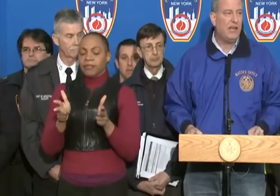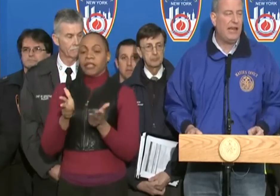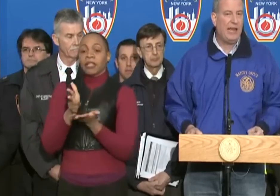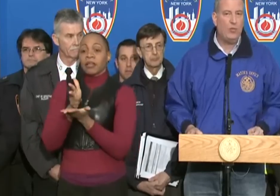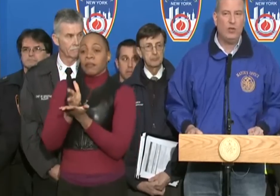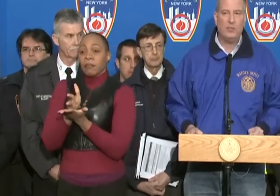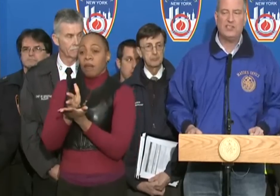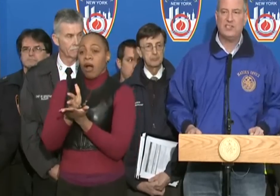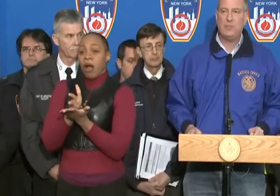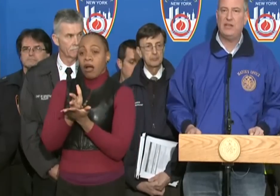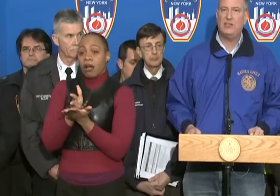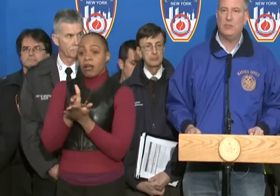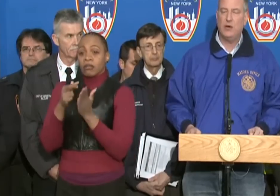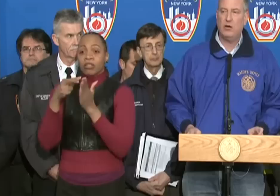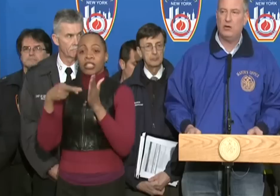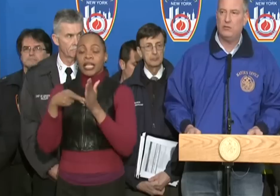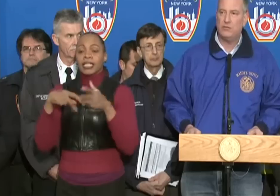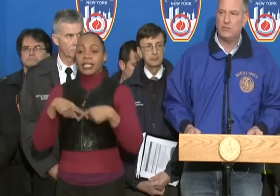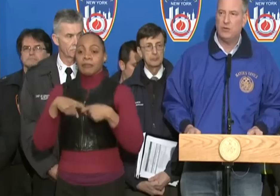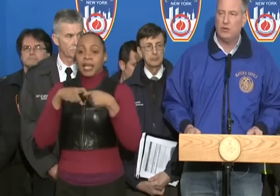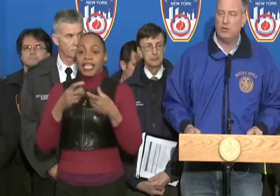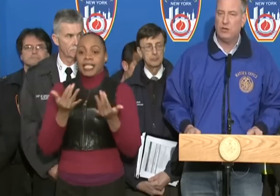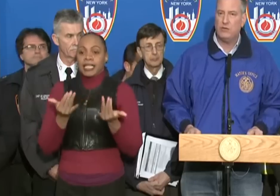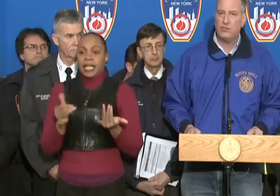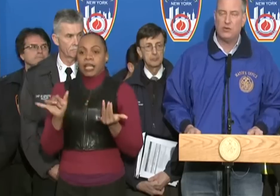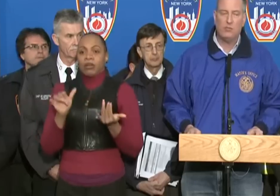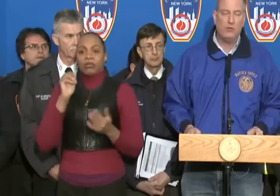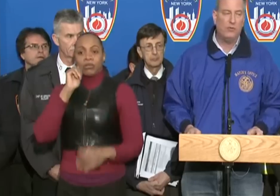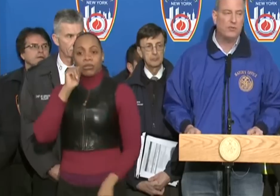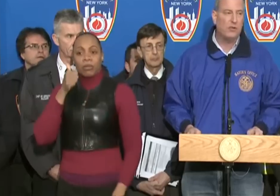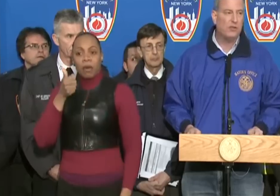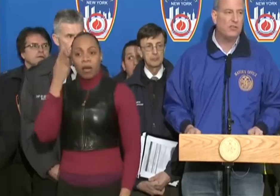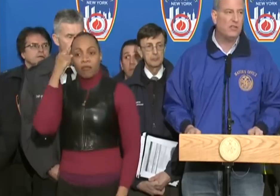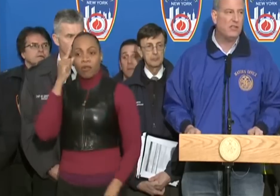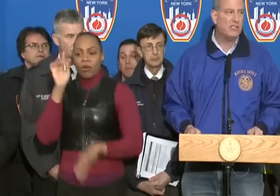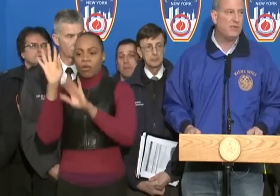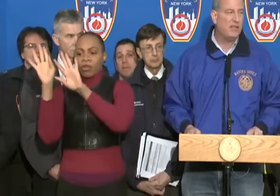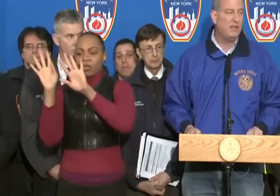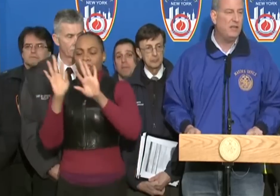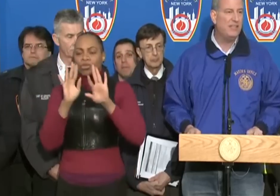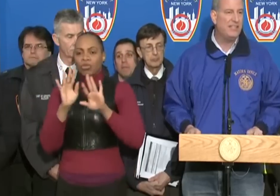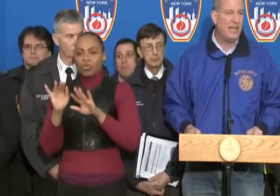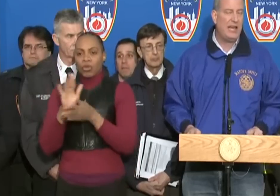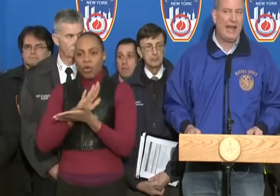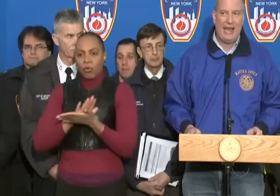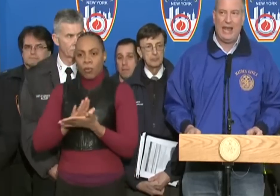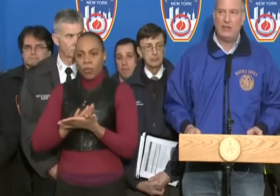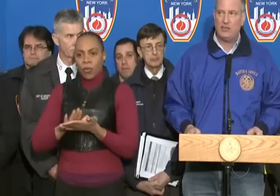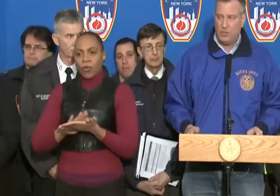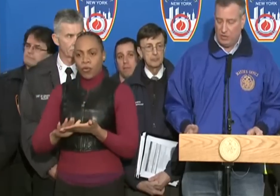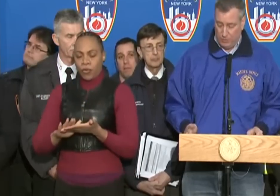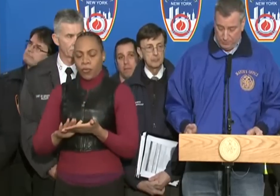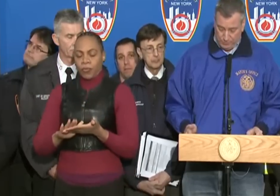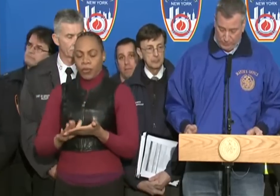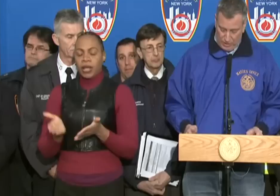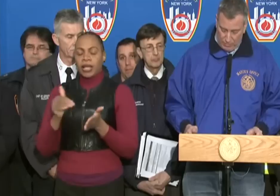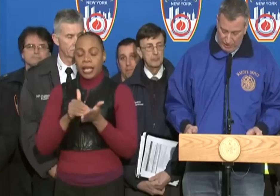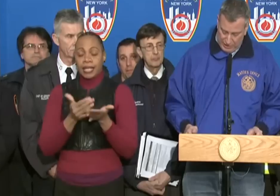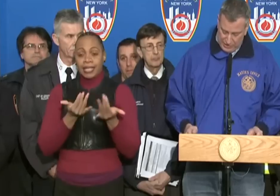suspended today and will be suspended tomorrow for snow removal. So alternate side suspended today and